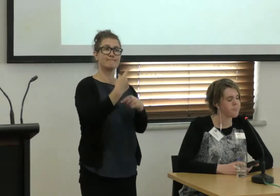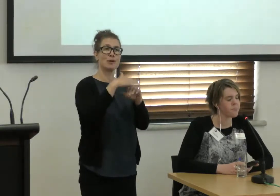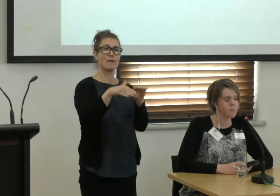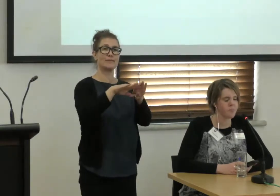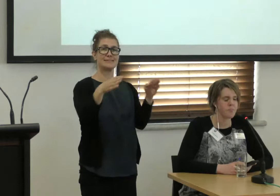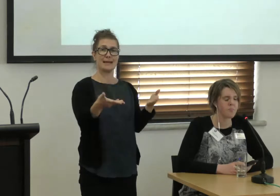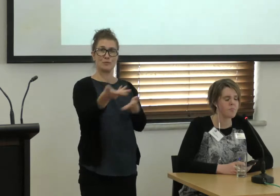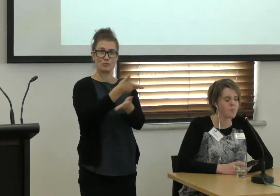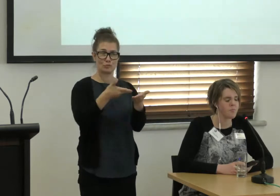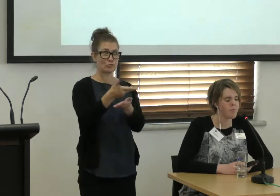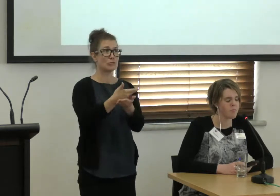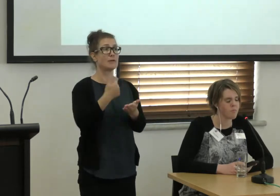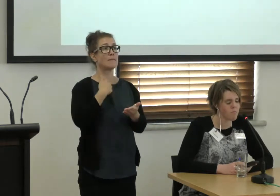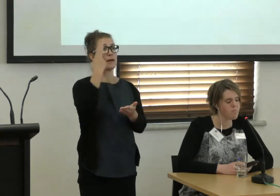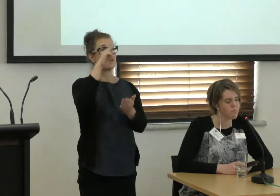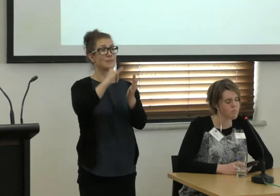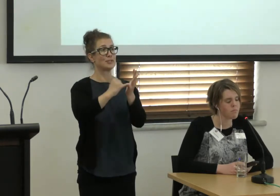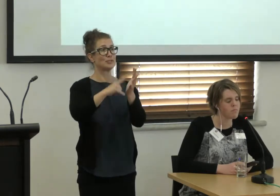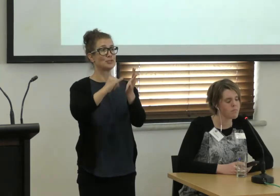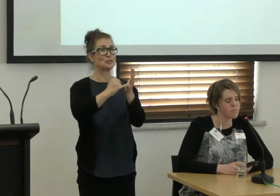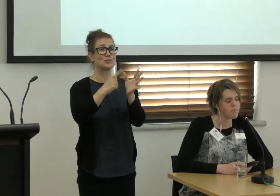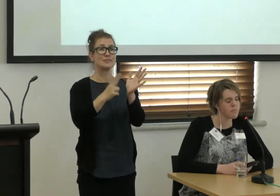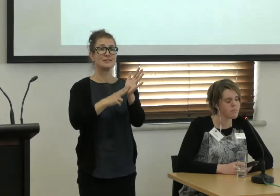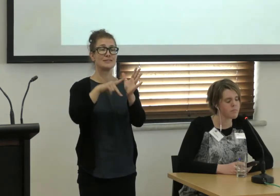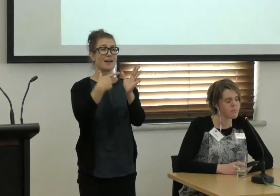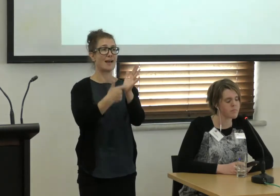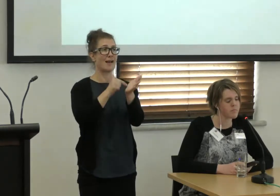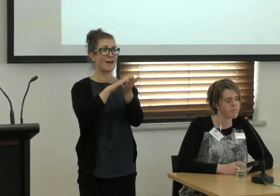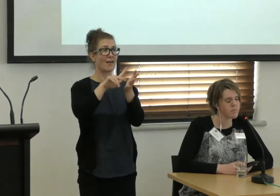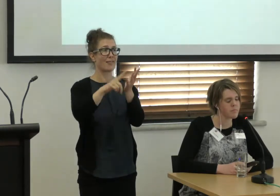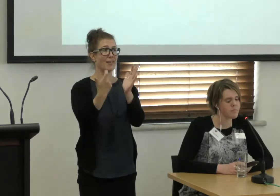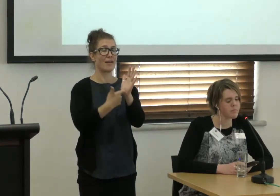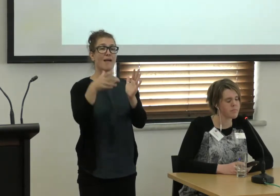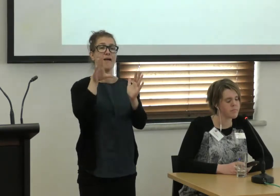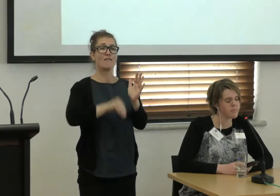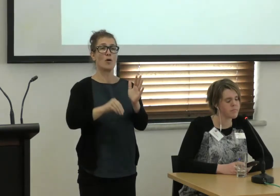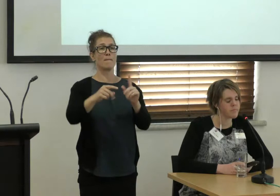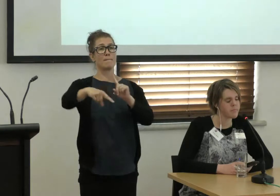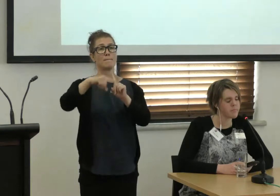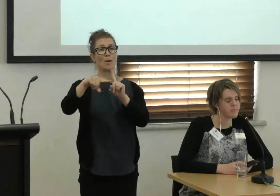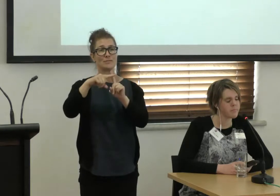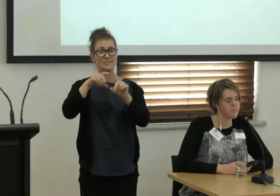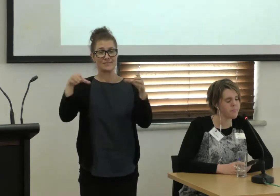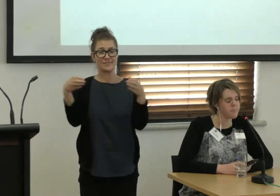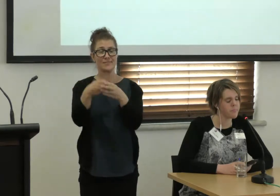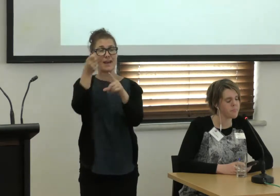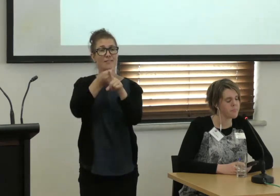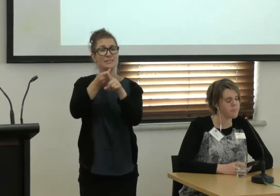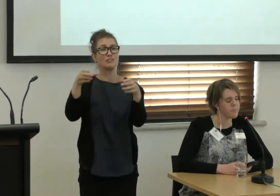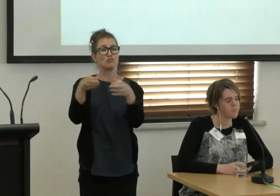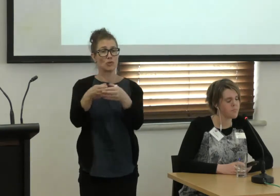My name is Susan Arthur from the Positive Powerful Parents Self-Advocacy Group and